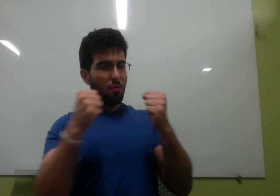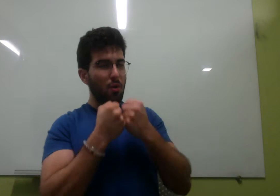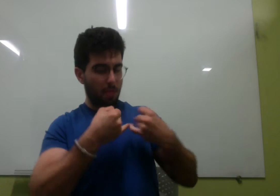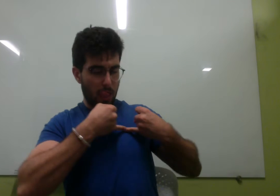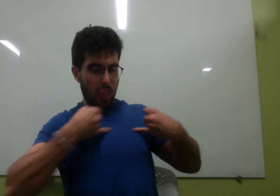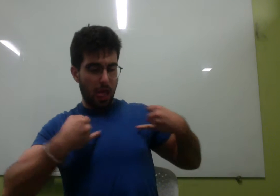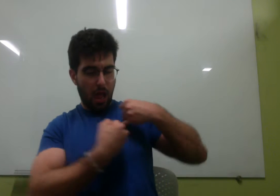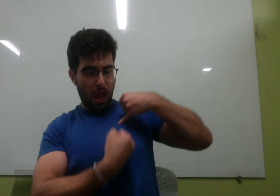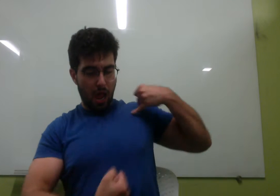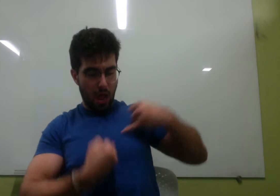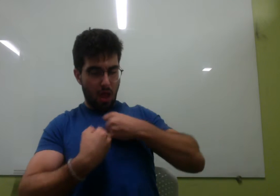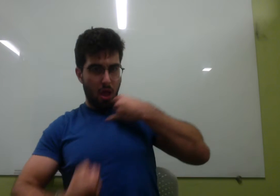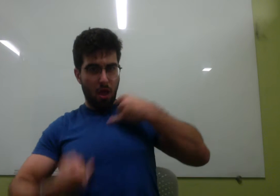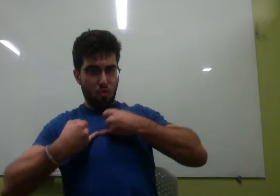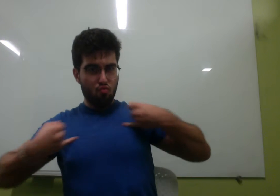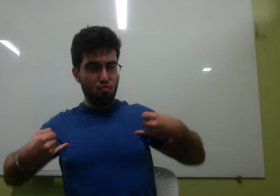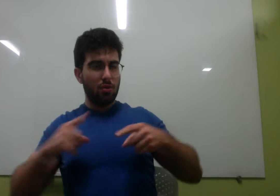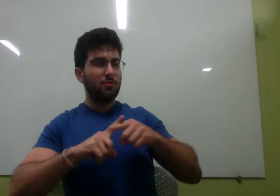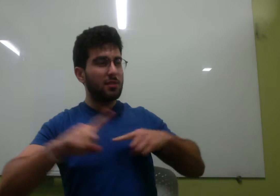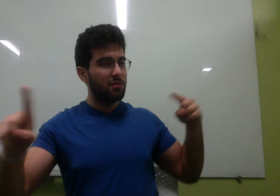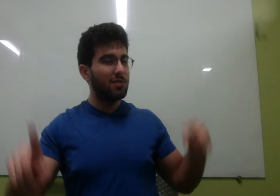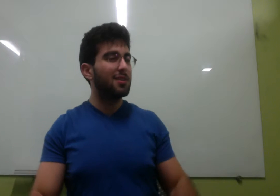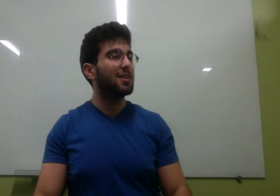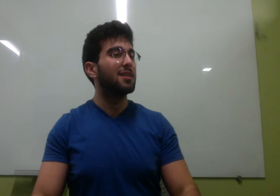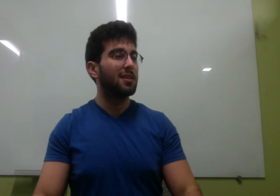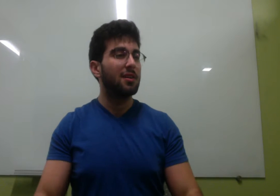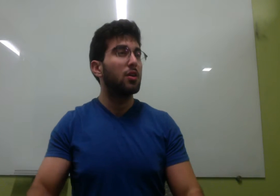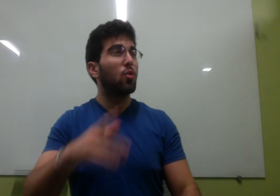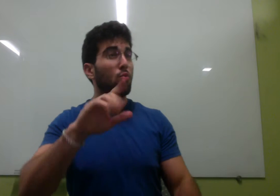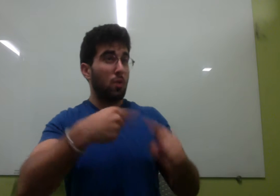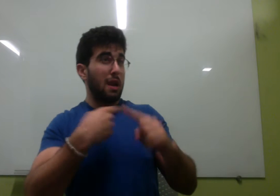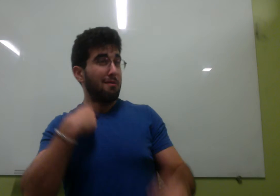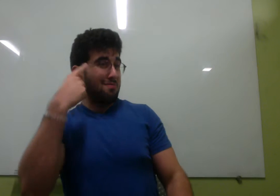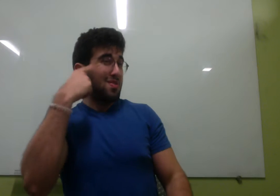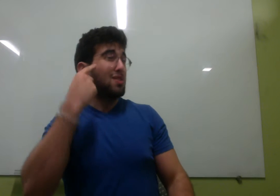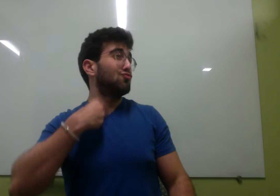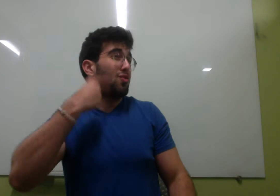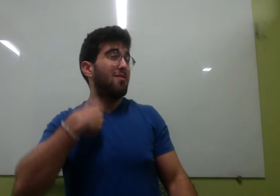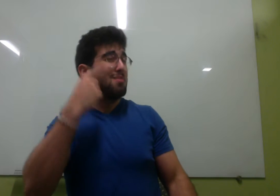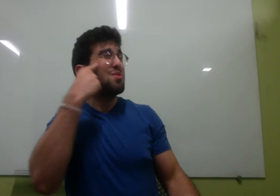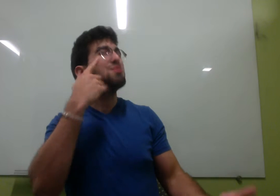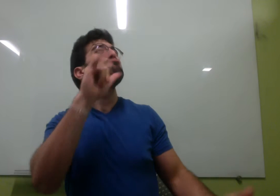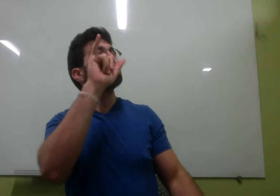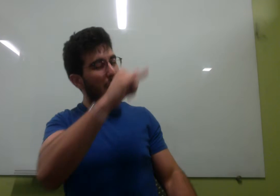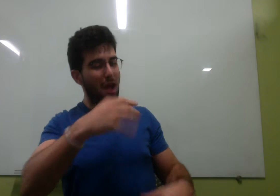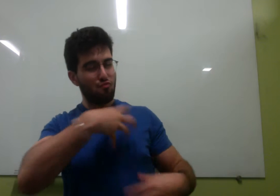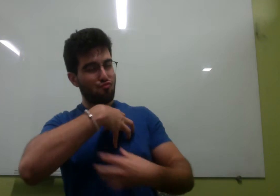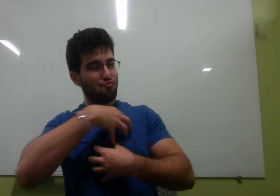I think of when I think giraffes. I think of all of them as giraffes. Sure. Then there's the reticulated giraffe, and this is